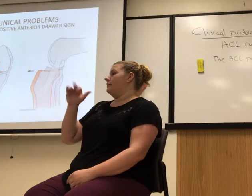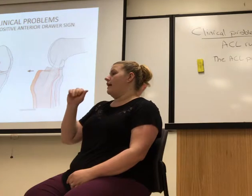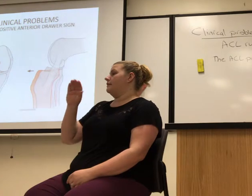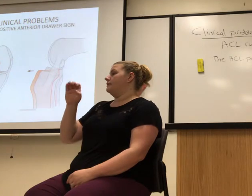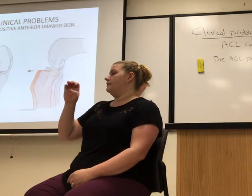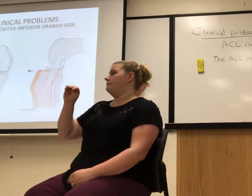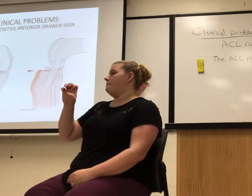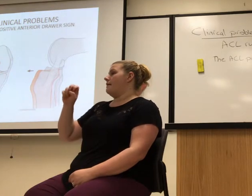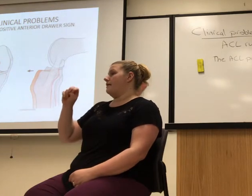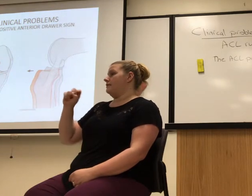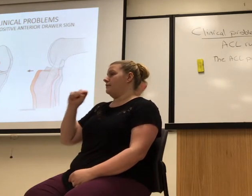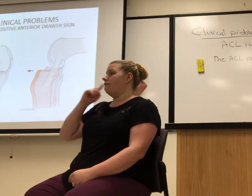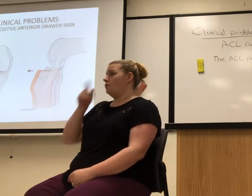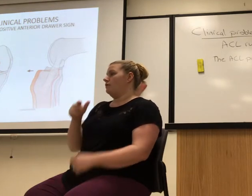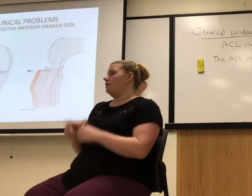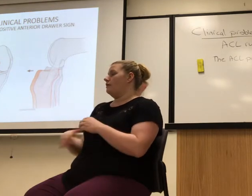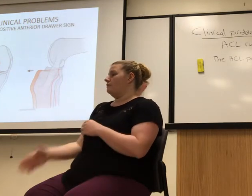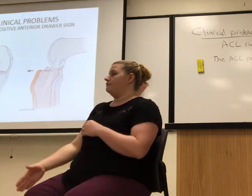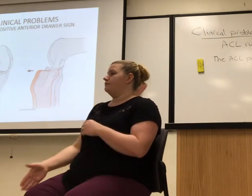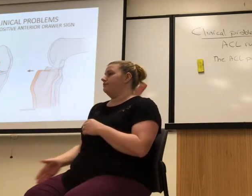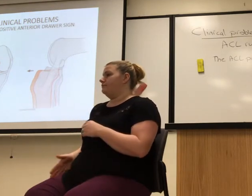anterior